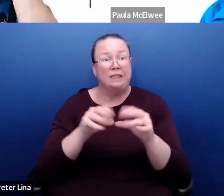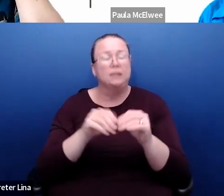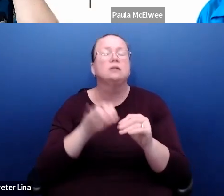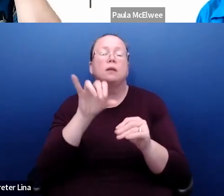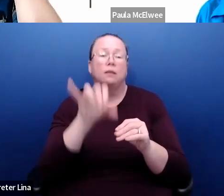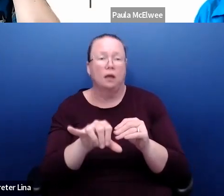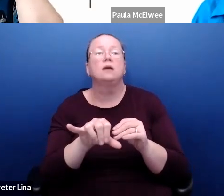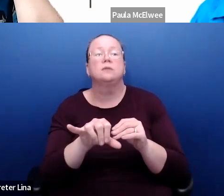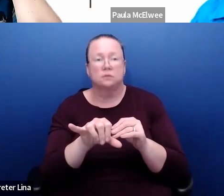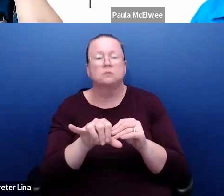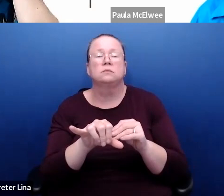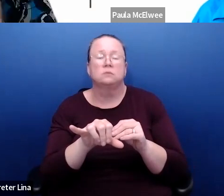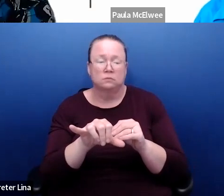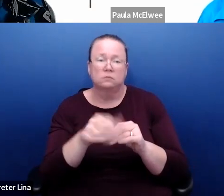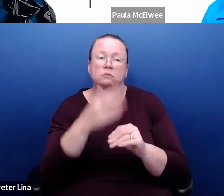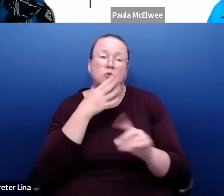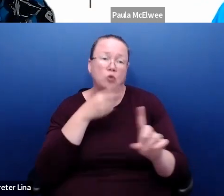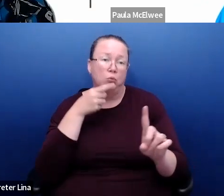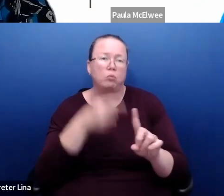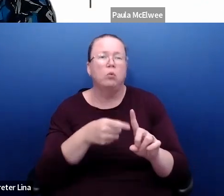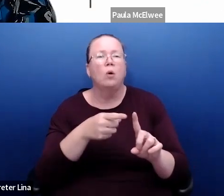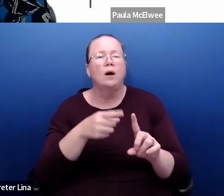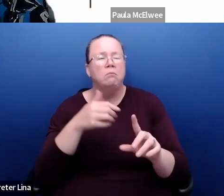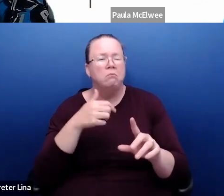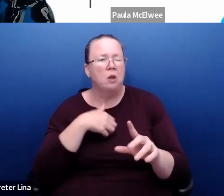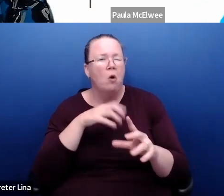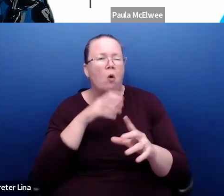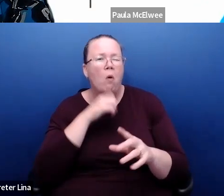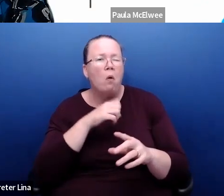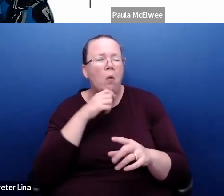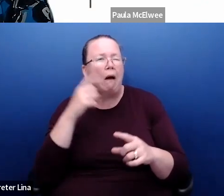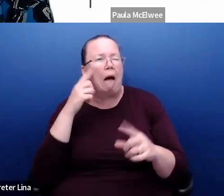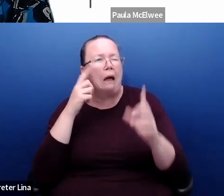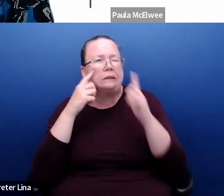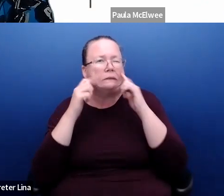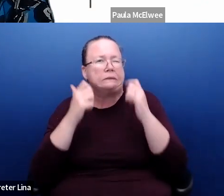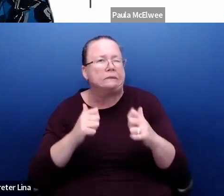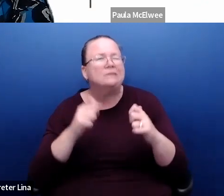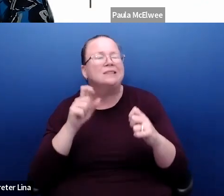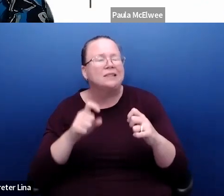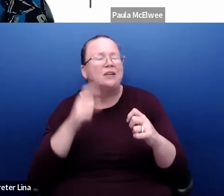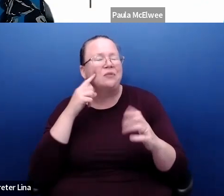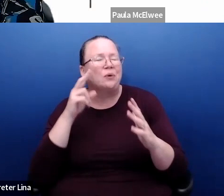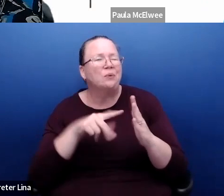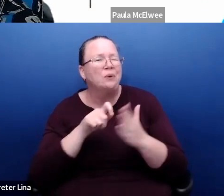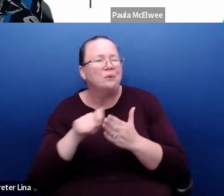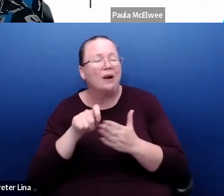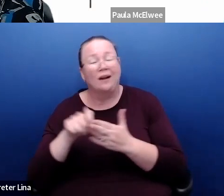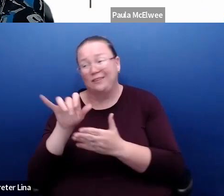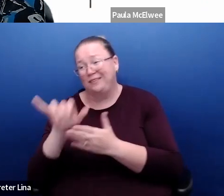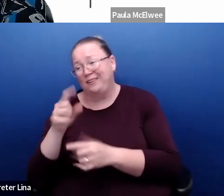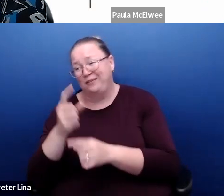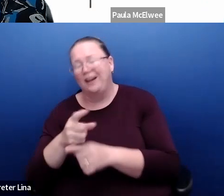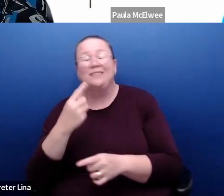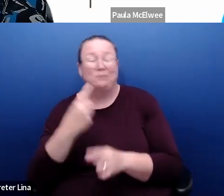is a good point. And the older my eyes get, the more I need the light if I'm going to read or write. Exactly. So